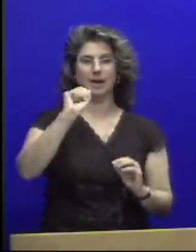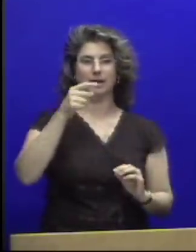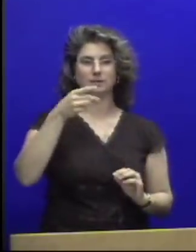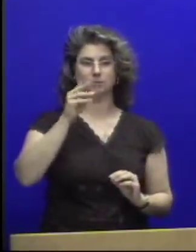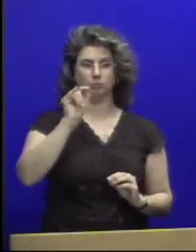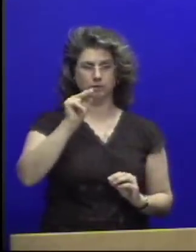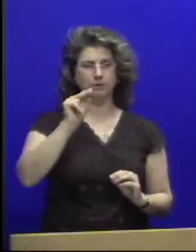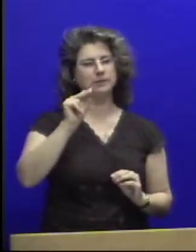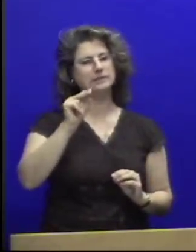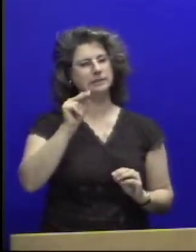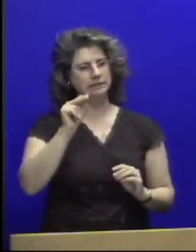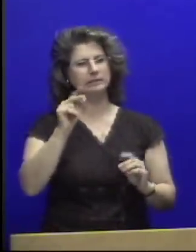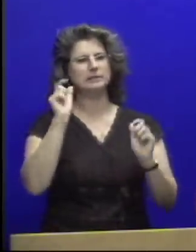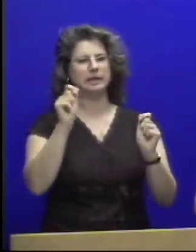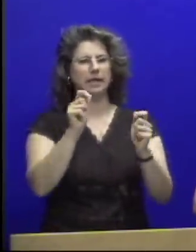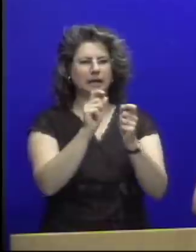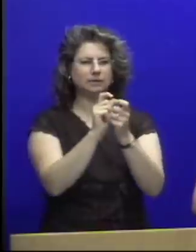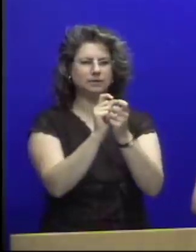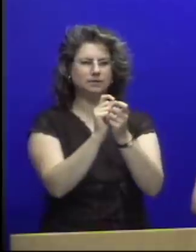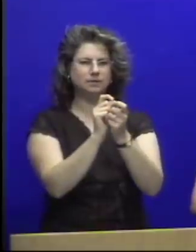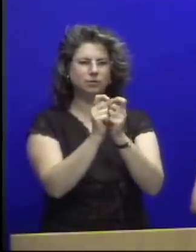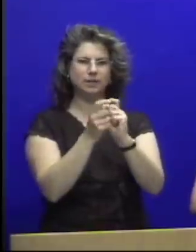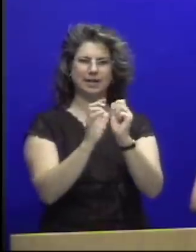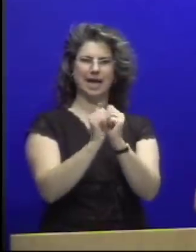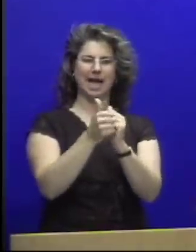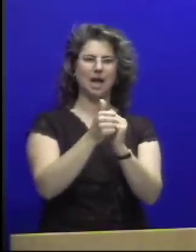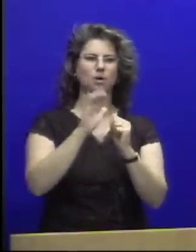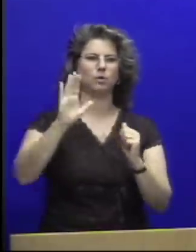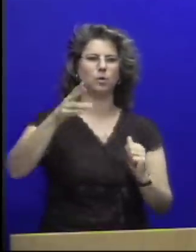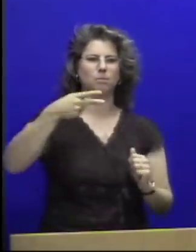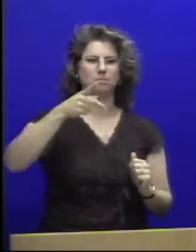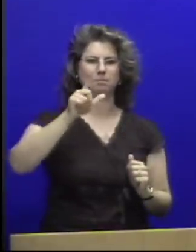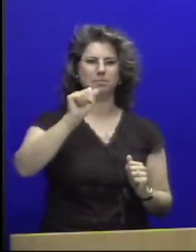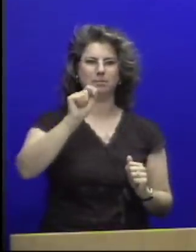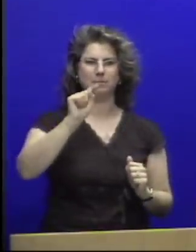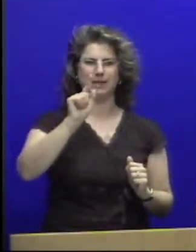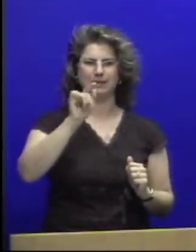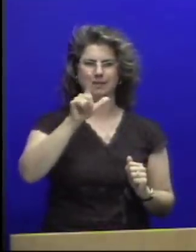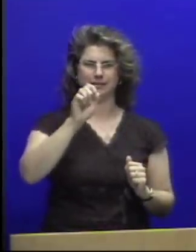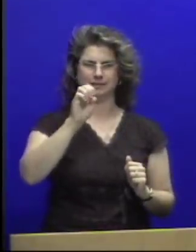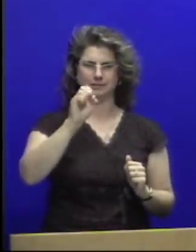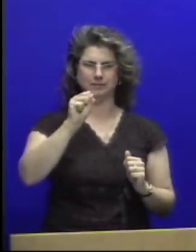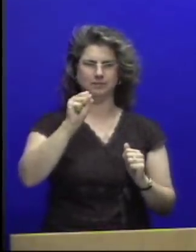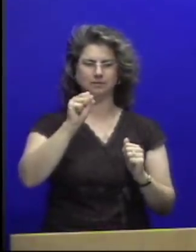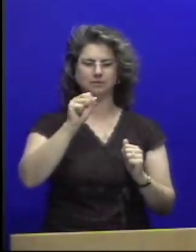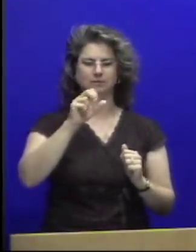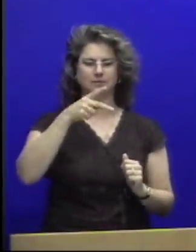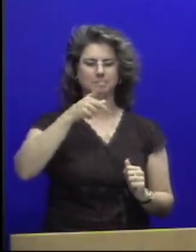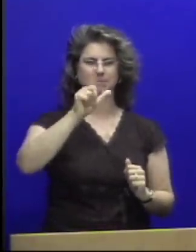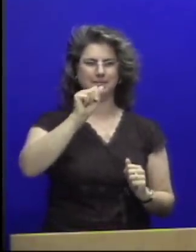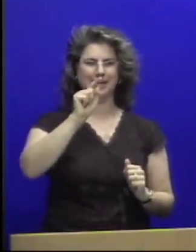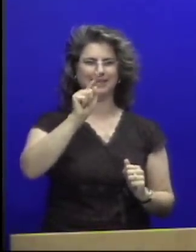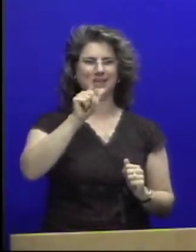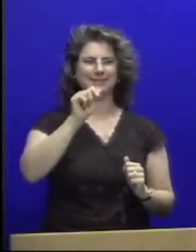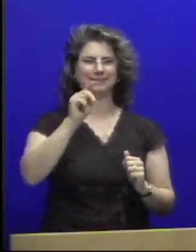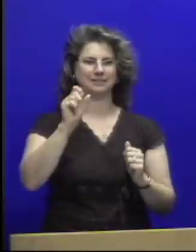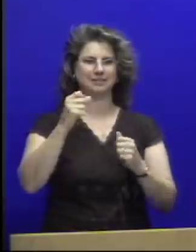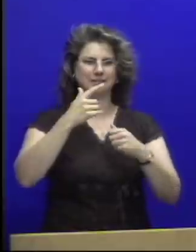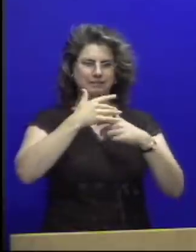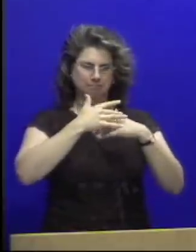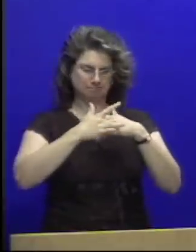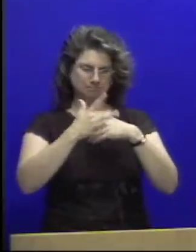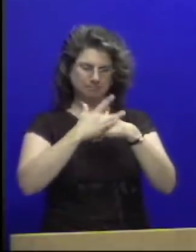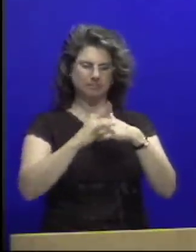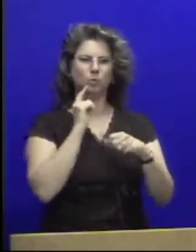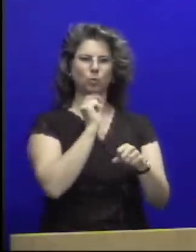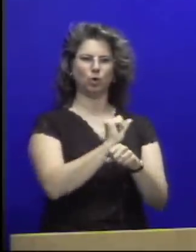can change the way your platelets work, and it takes at least 7 days to make